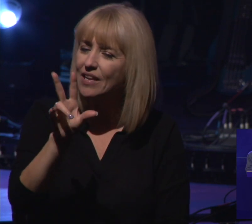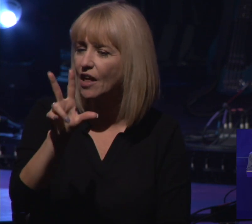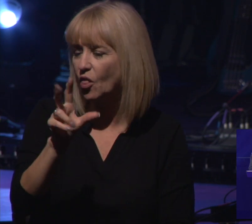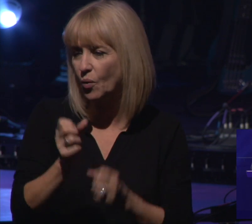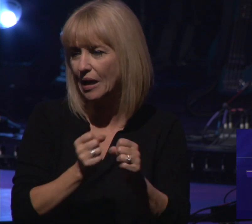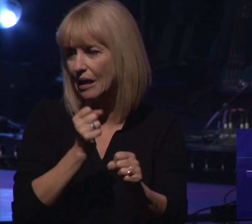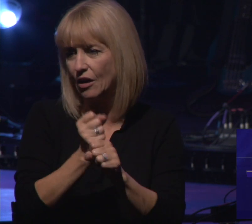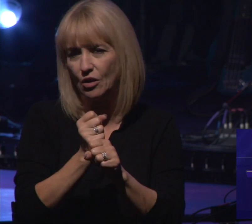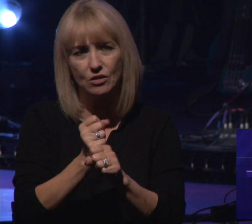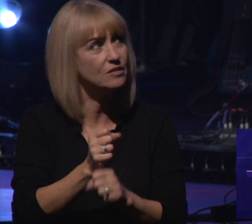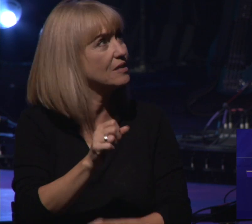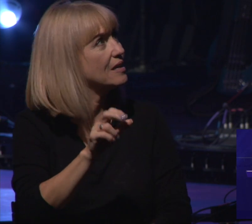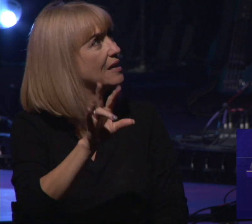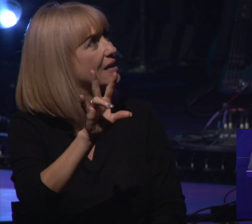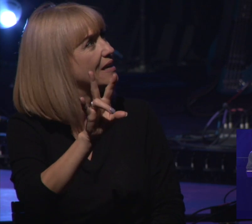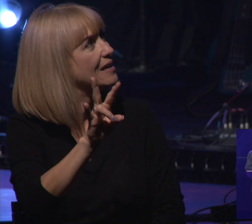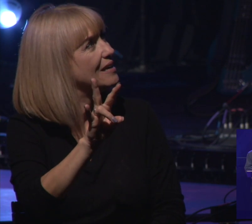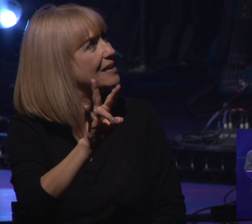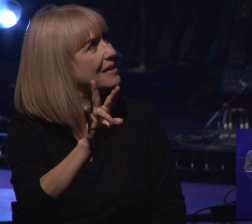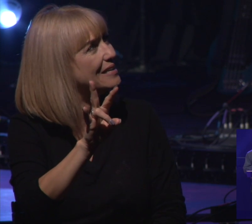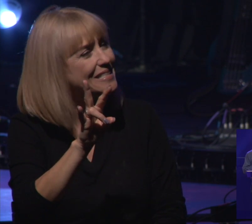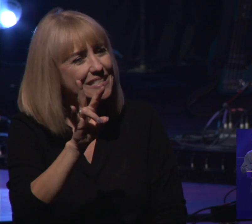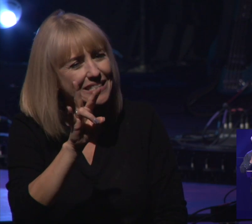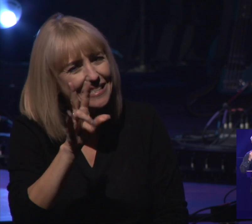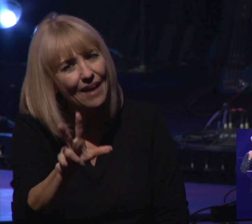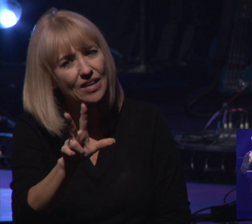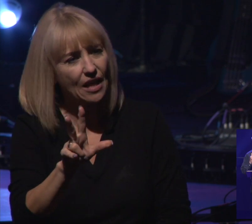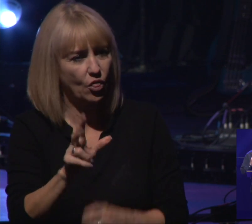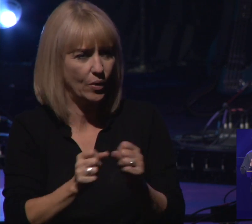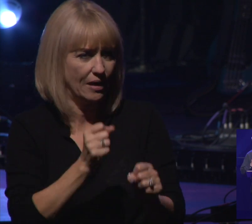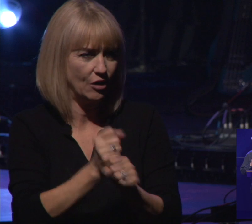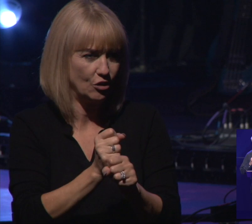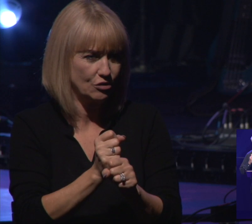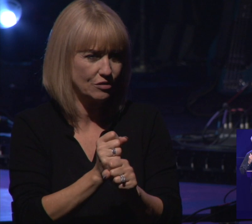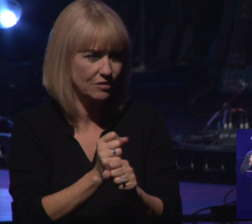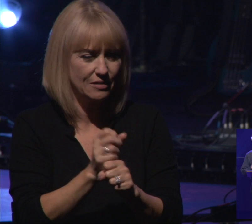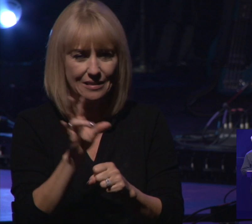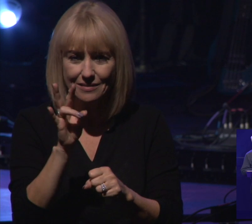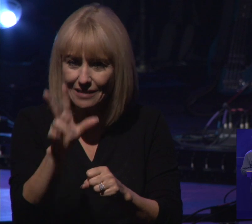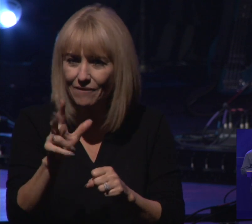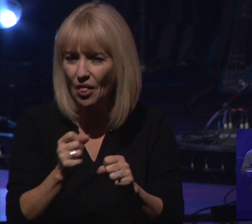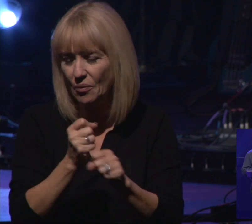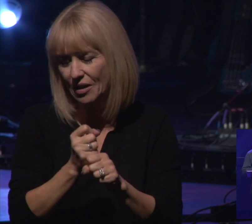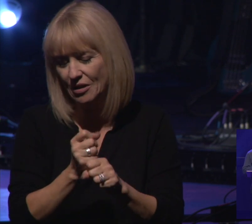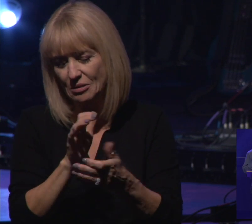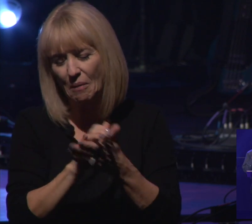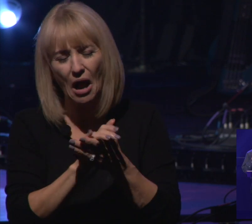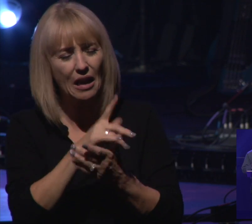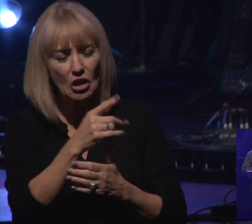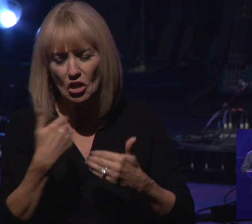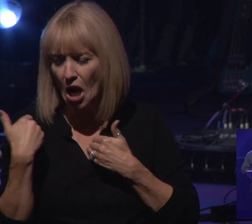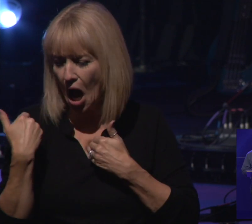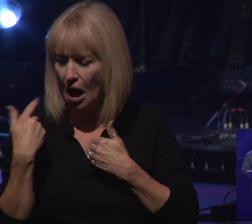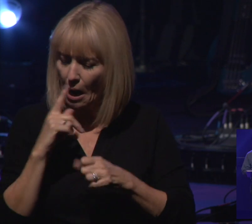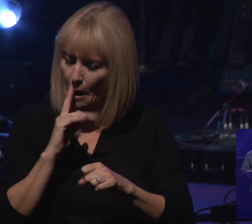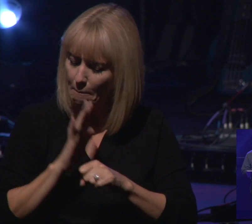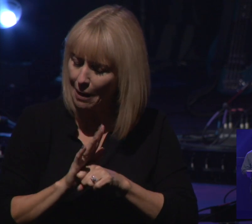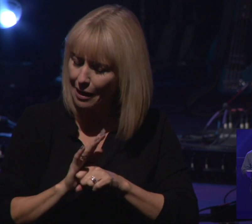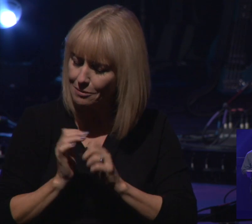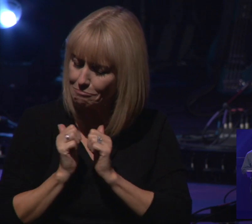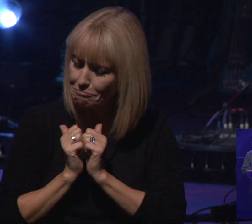married. And they were married almost 73 years. So there's this young guy. He could do anything in his life, and he's